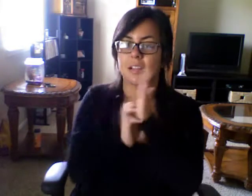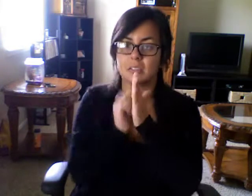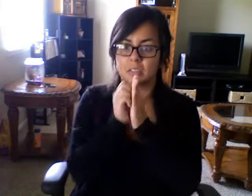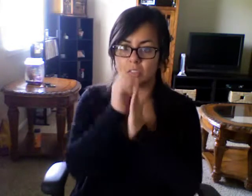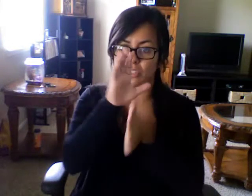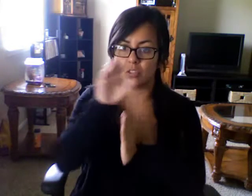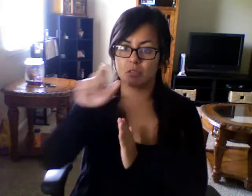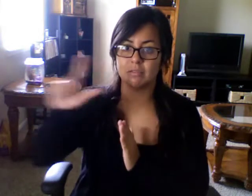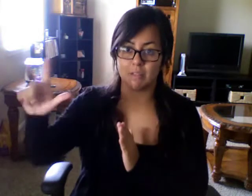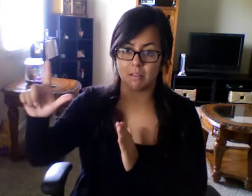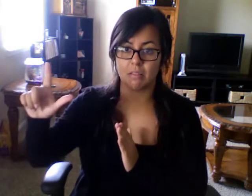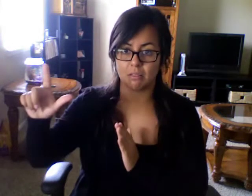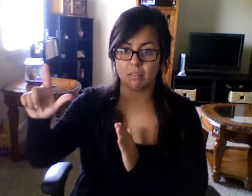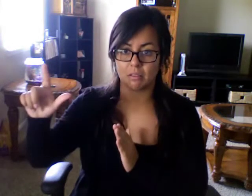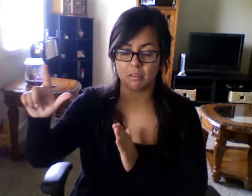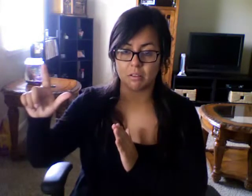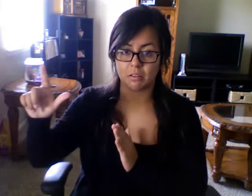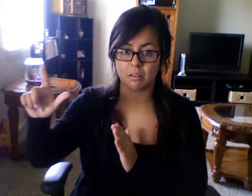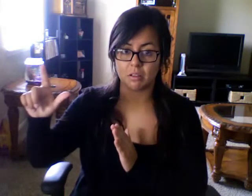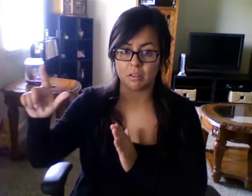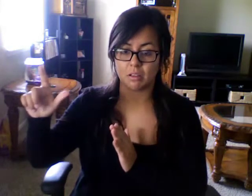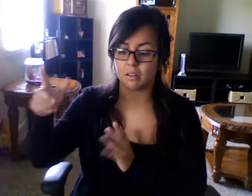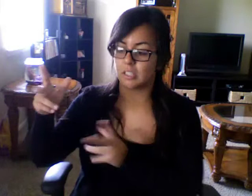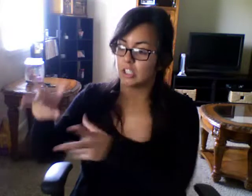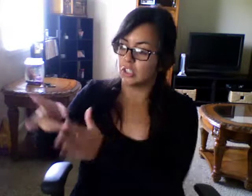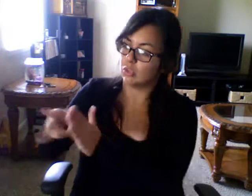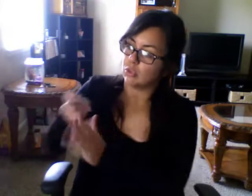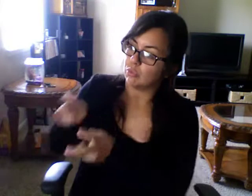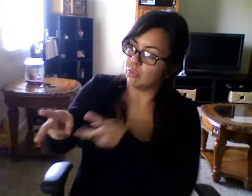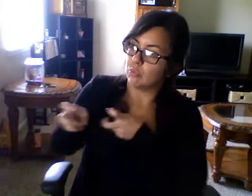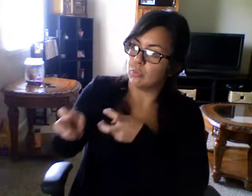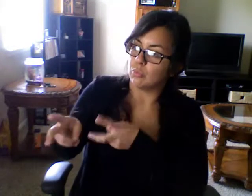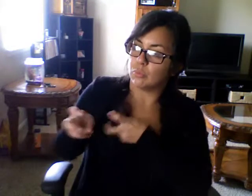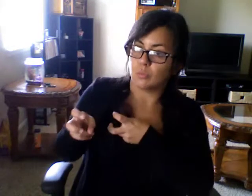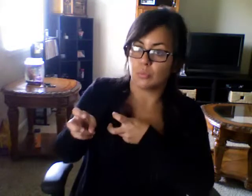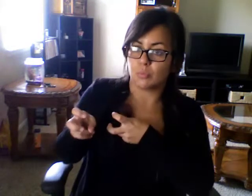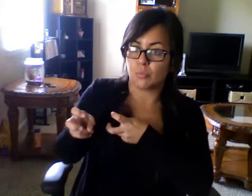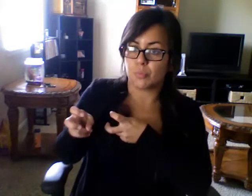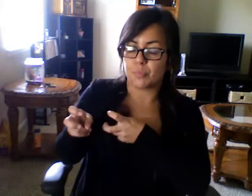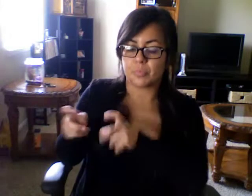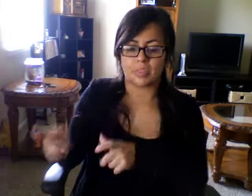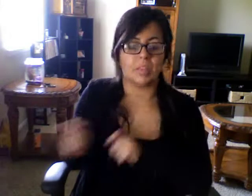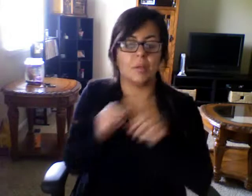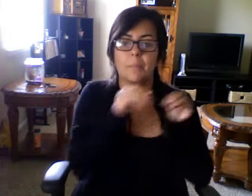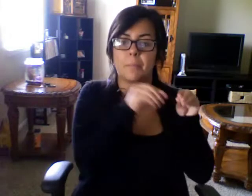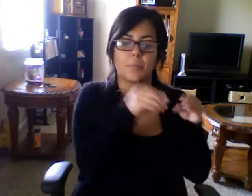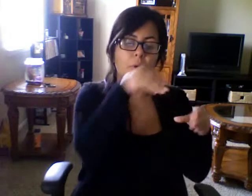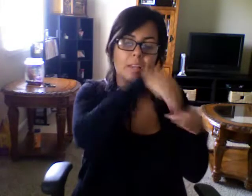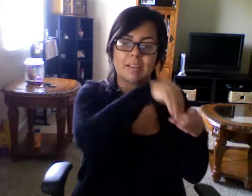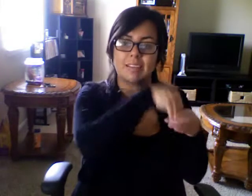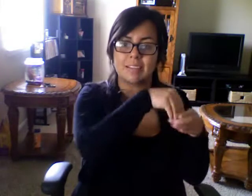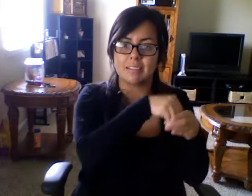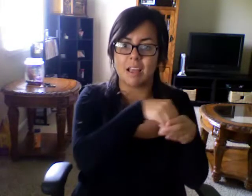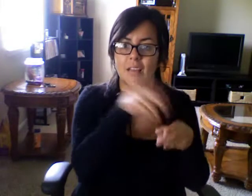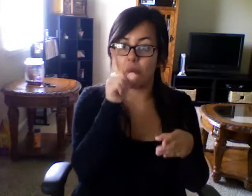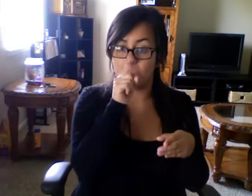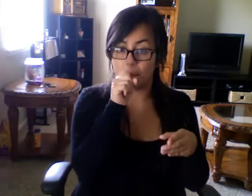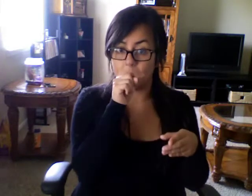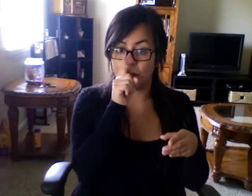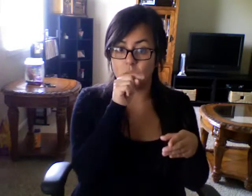illegal to do in humans, and he obliged us. At the Lurie Family Center for Animal Imaging, our colleague Andrew Kung grew this